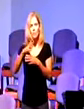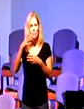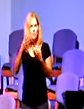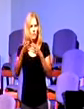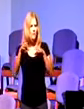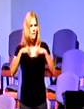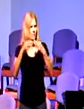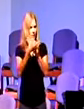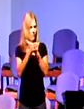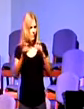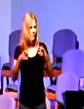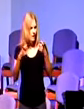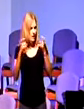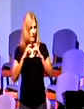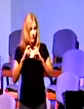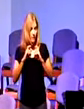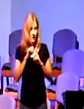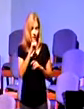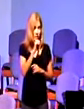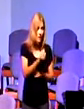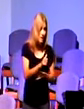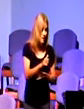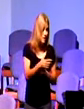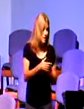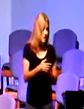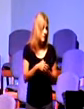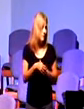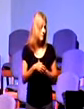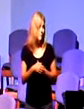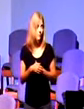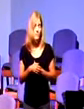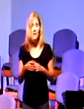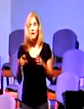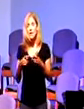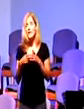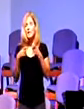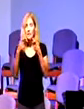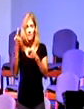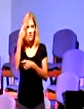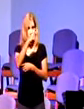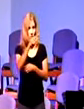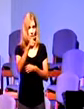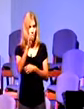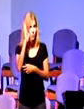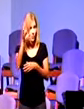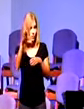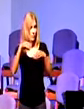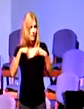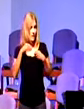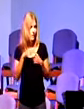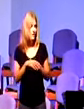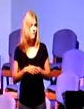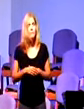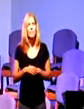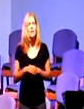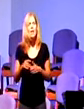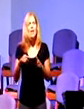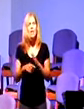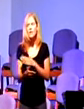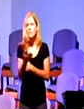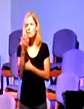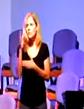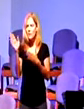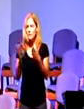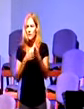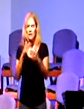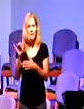gift? If not, this gift is for you. Would you receive it? This morning we're going to